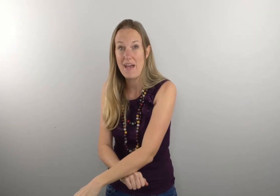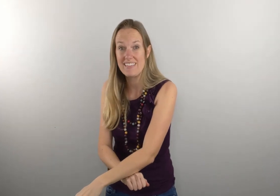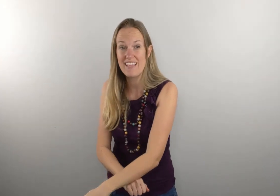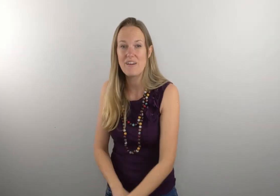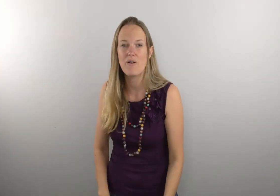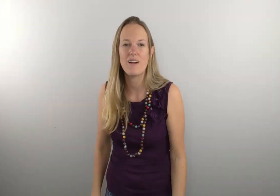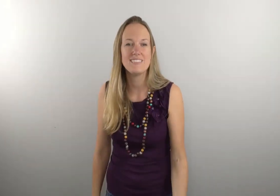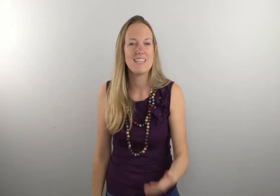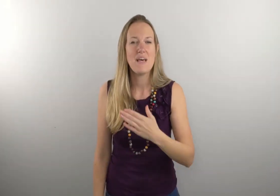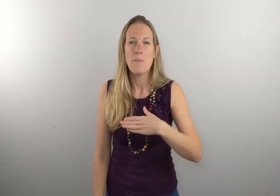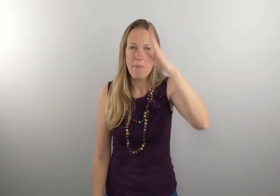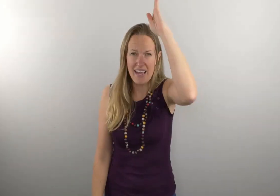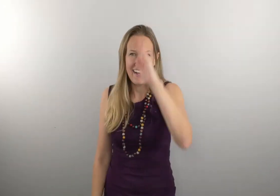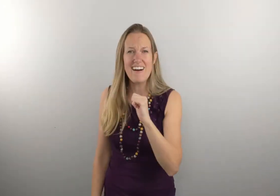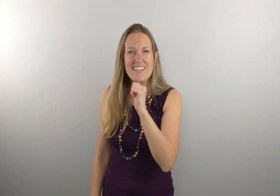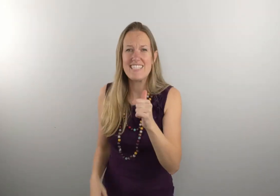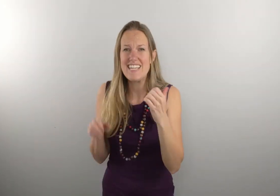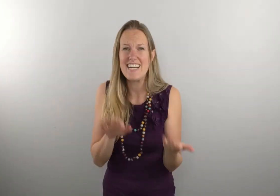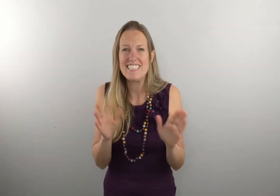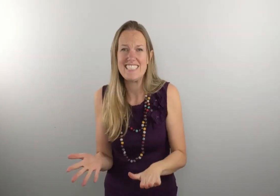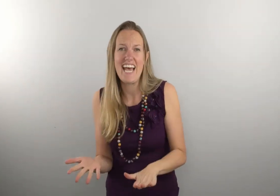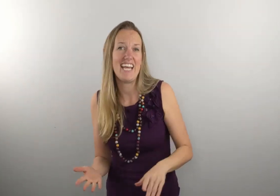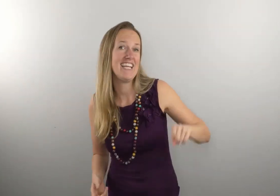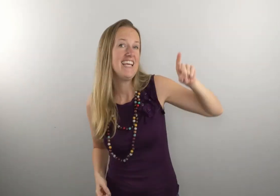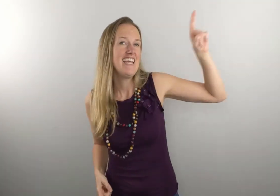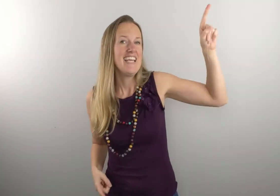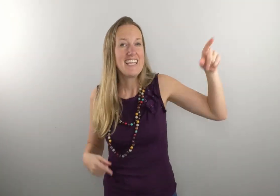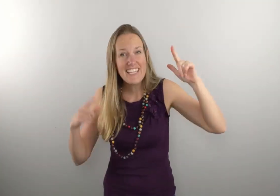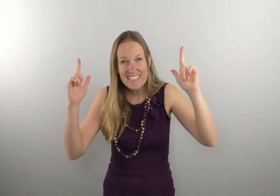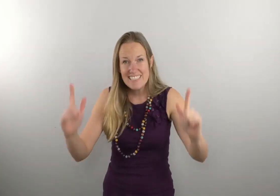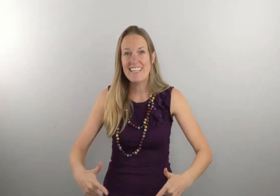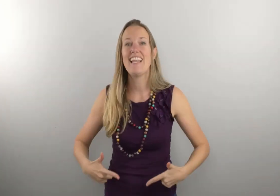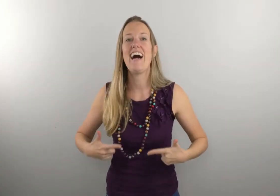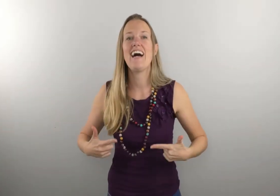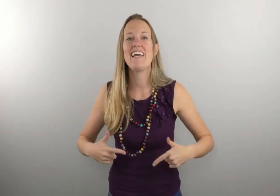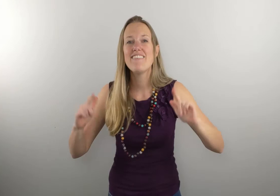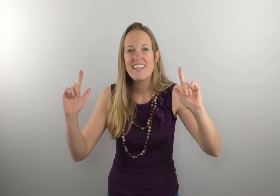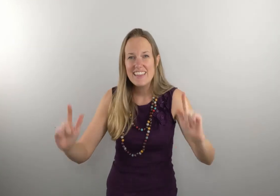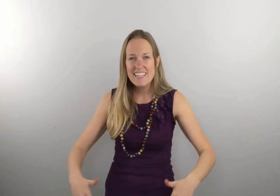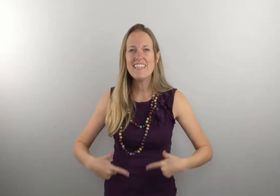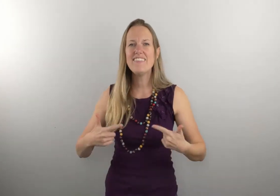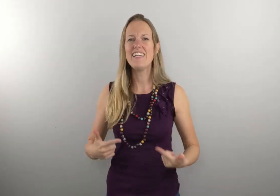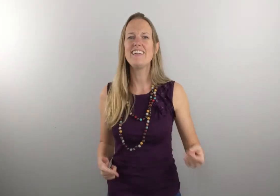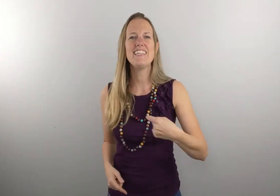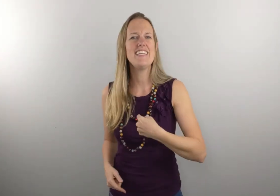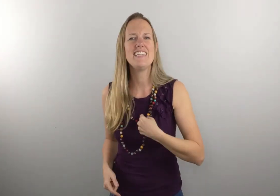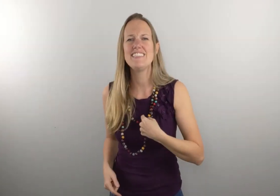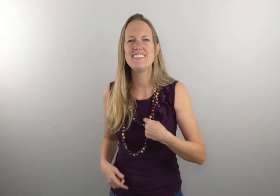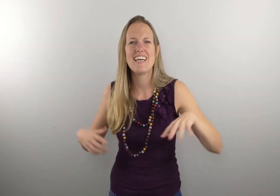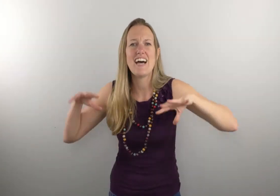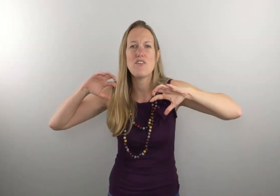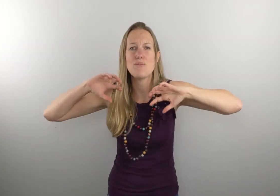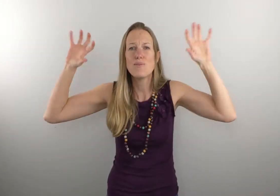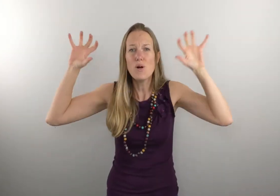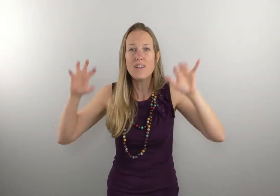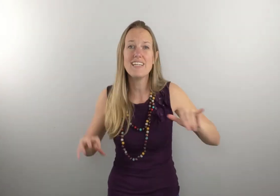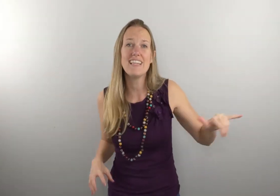to that chorus. My God's not dead. He's alive, living on the inside, roaring like